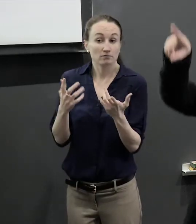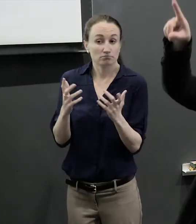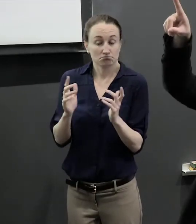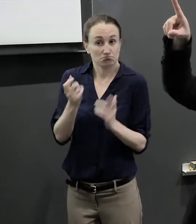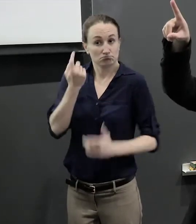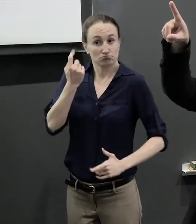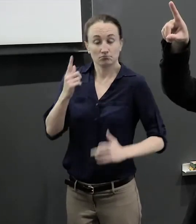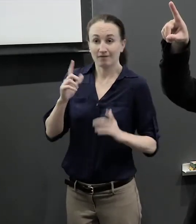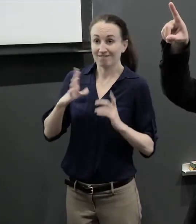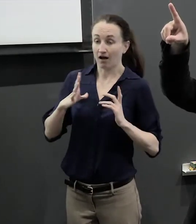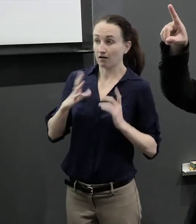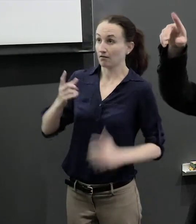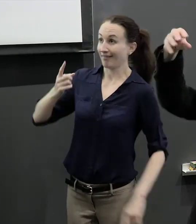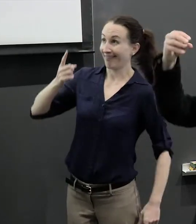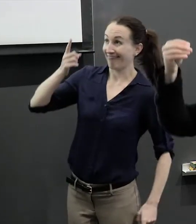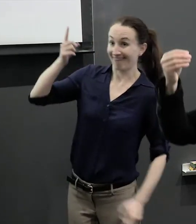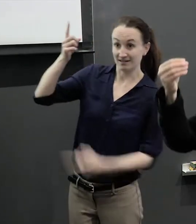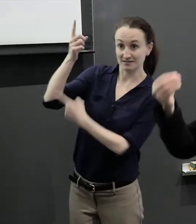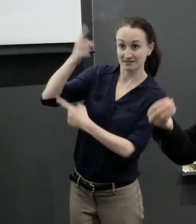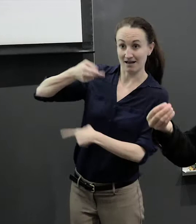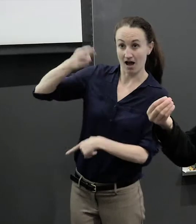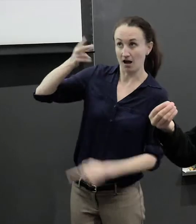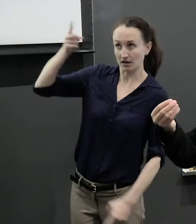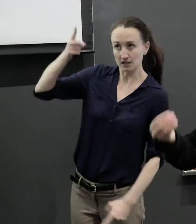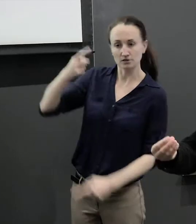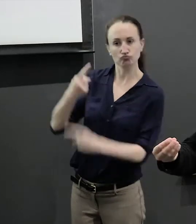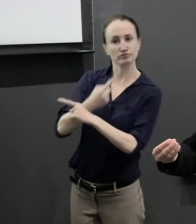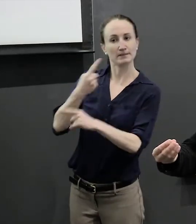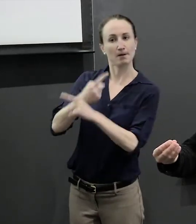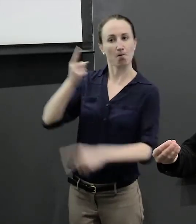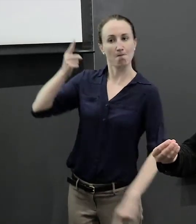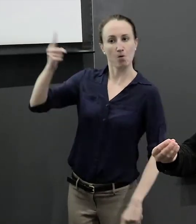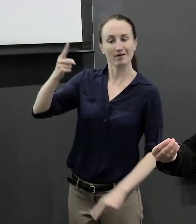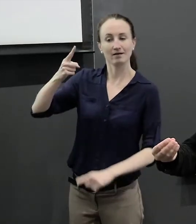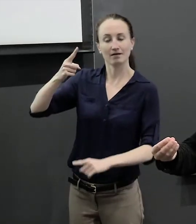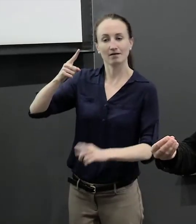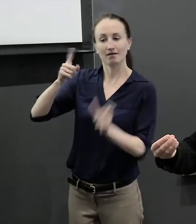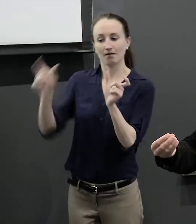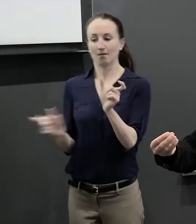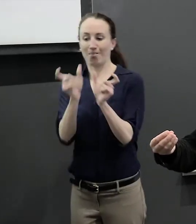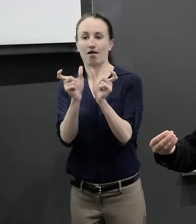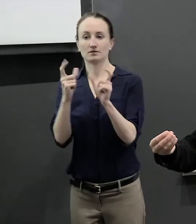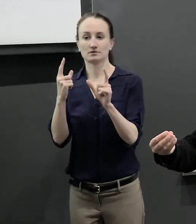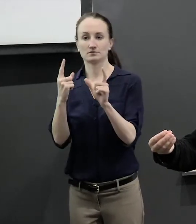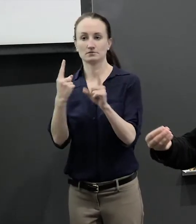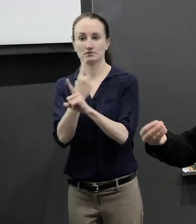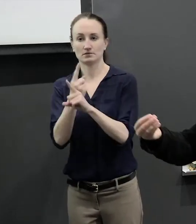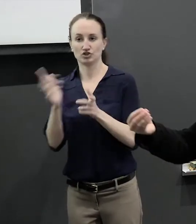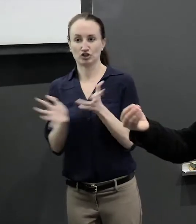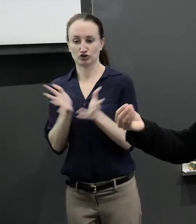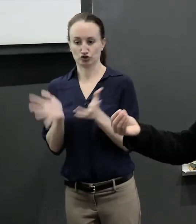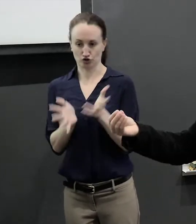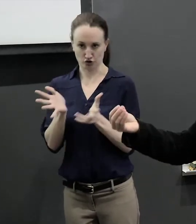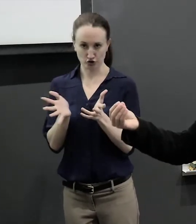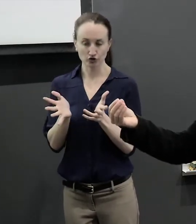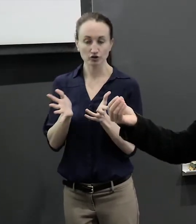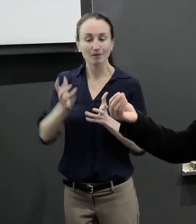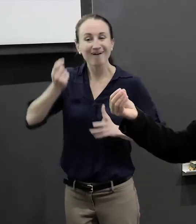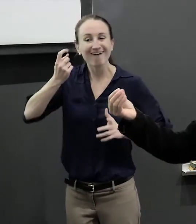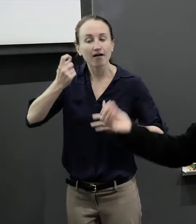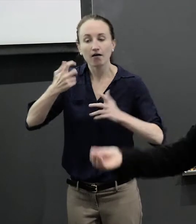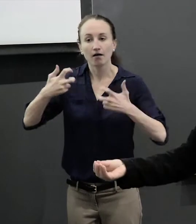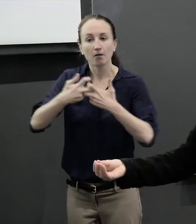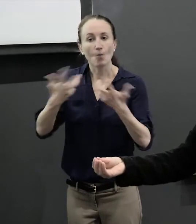normal pointing plus a gesture. But now here's a problem for everybody, I think. It's that when you go